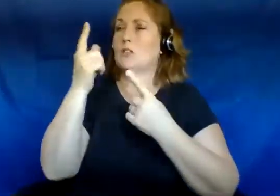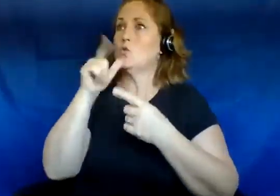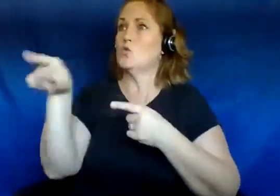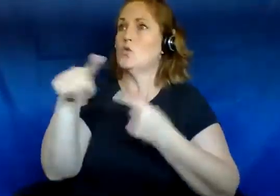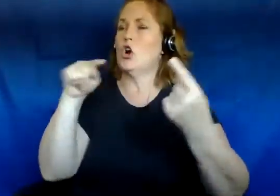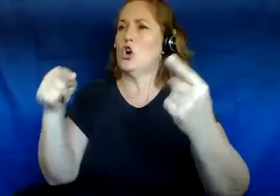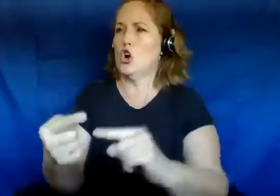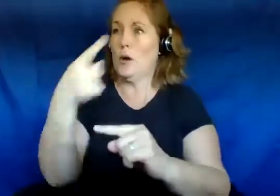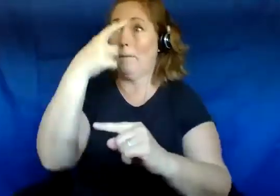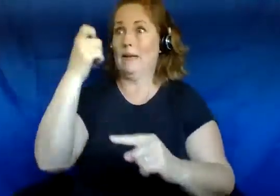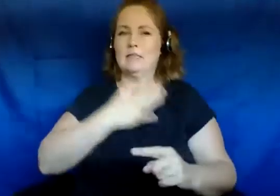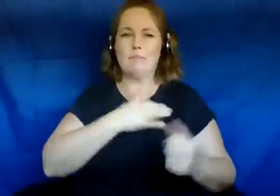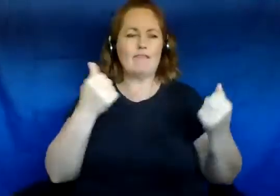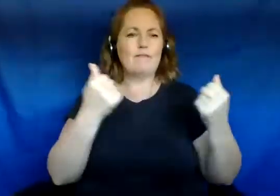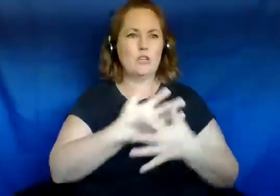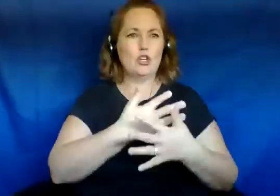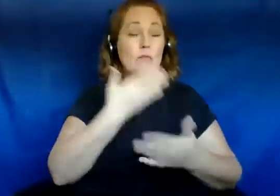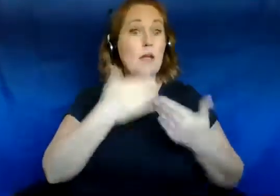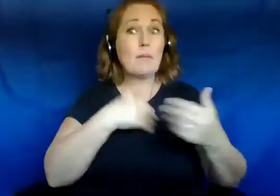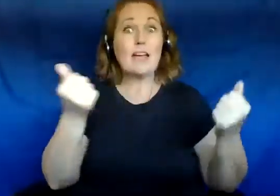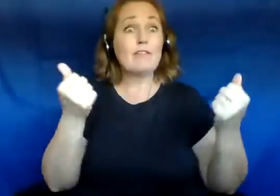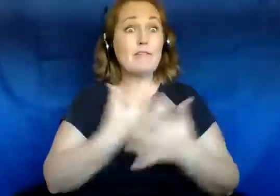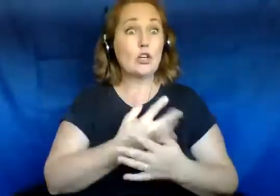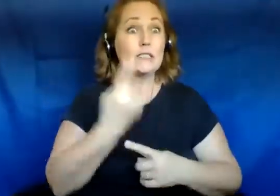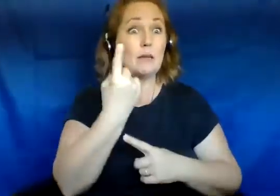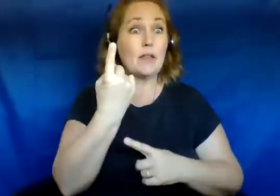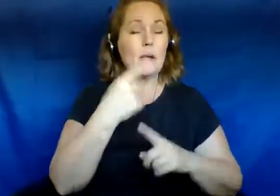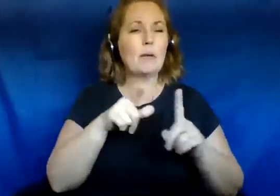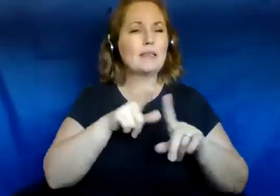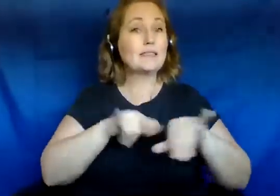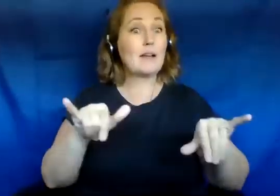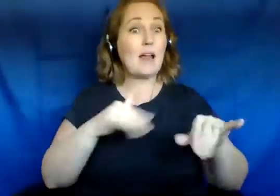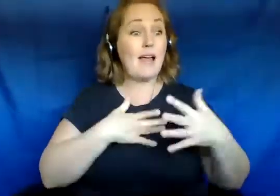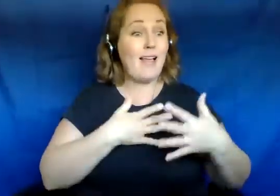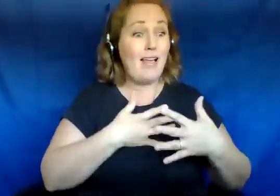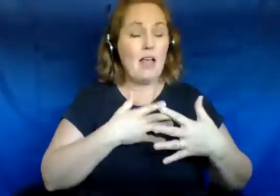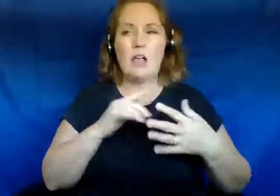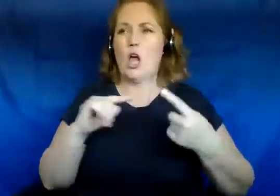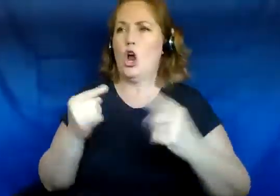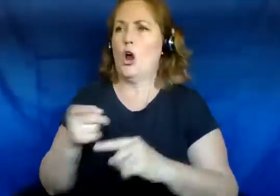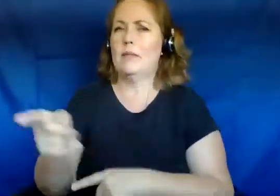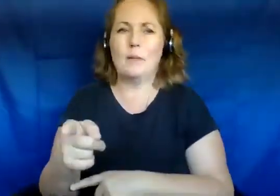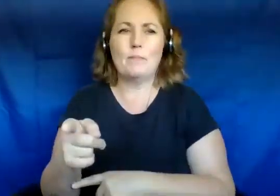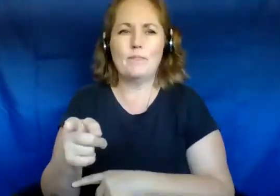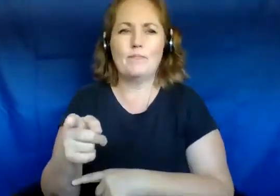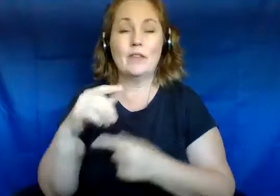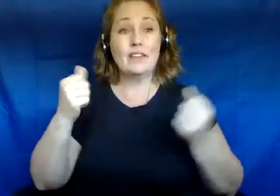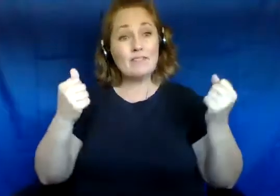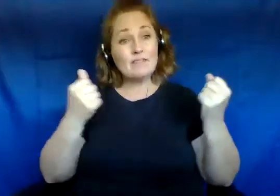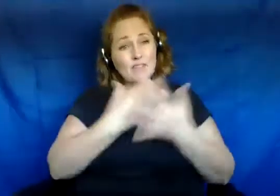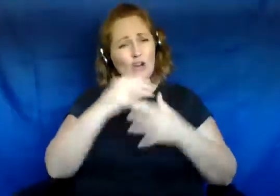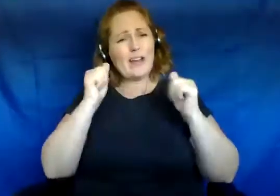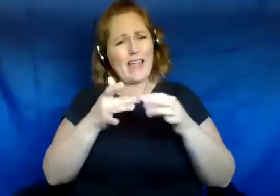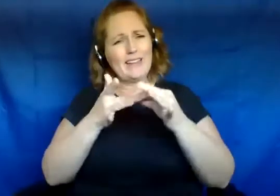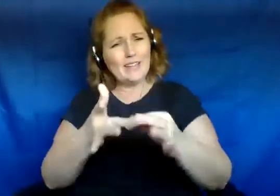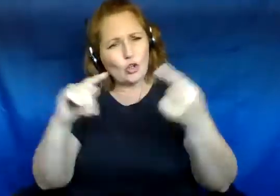How many times have you feared something and harmed another person? Fear can hurt other people. Fear